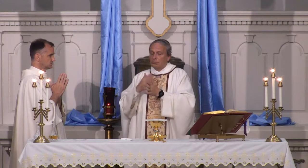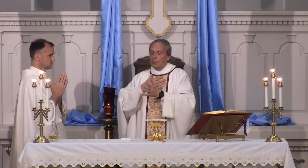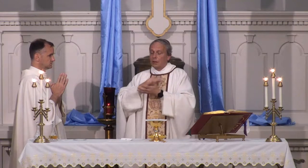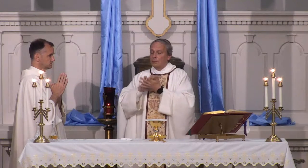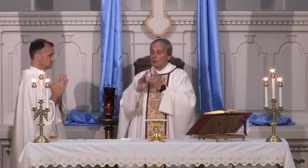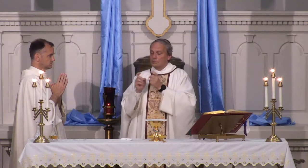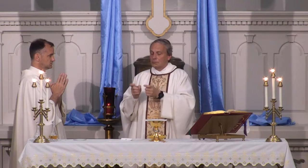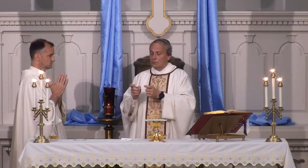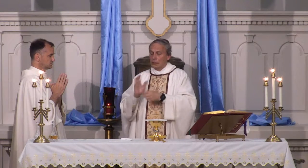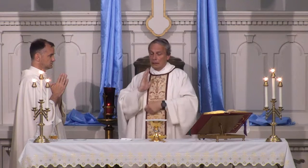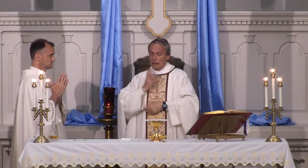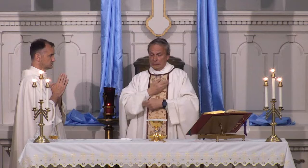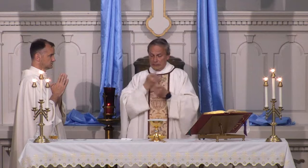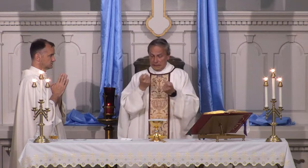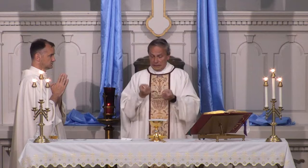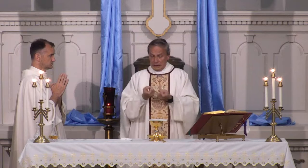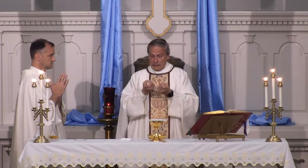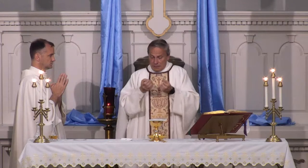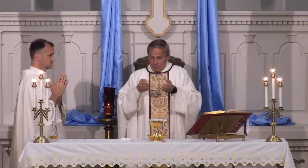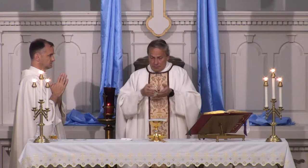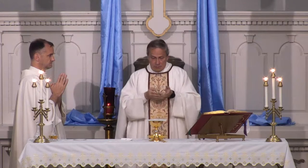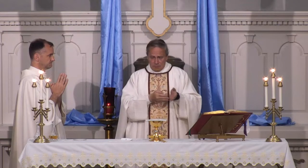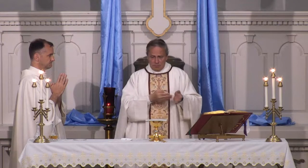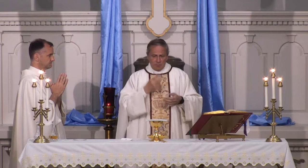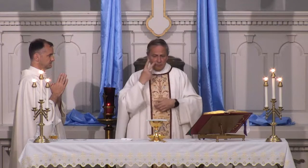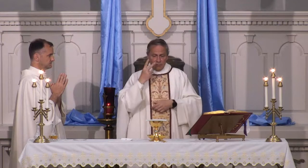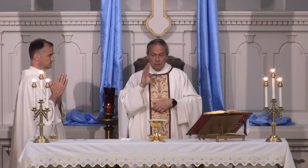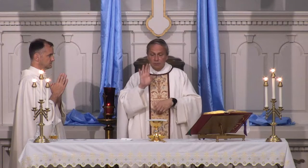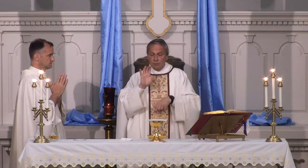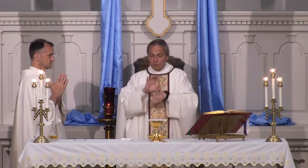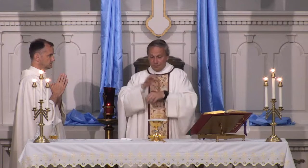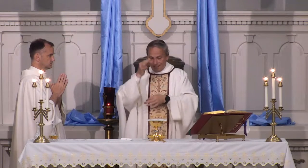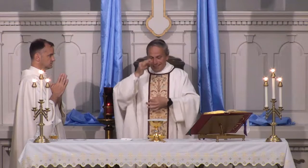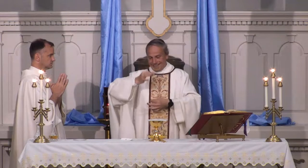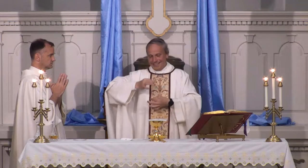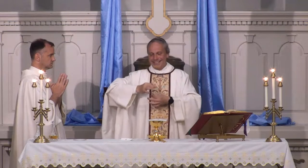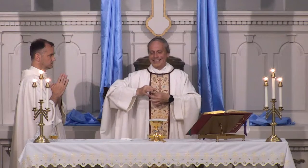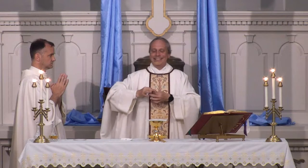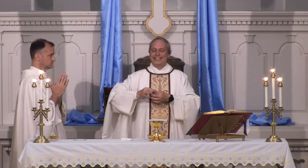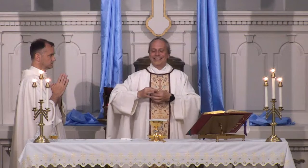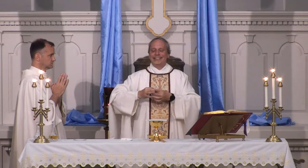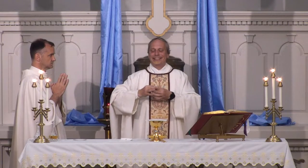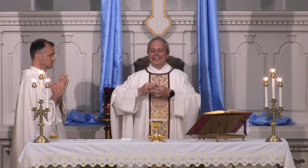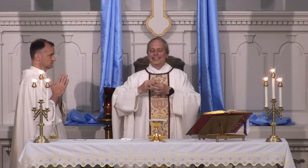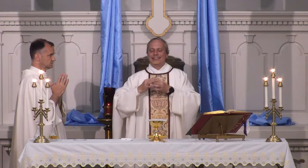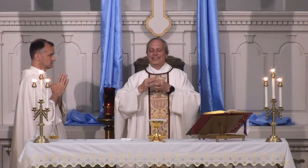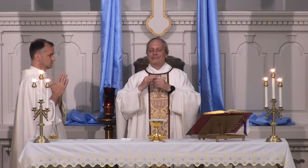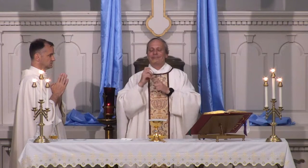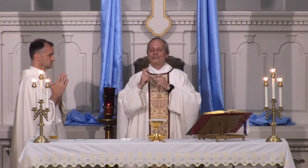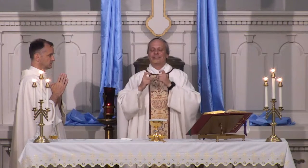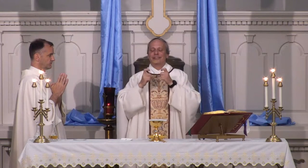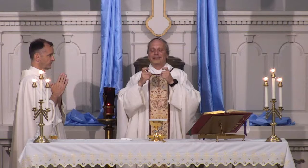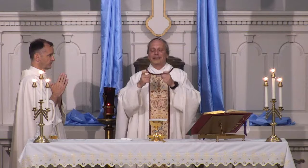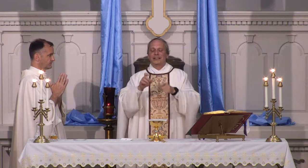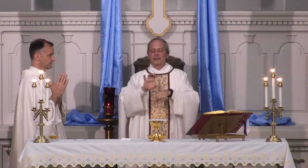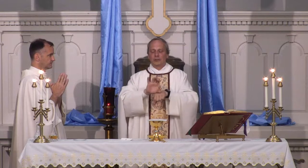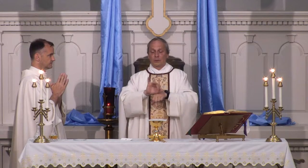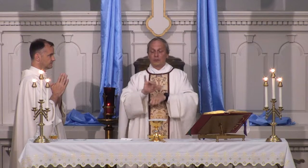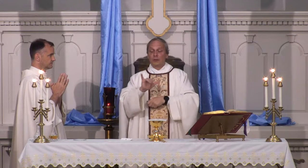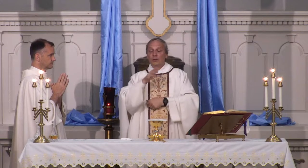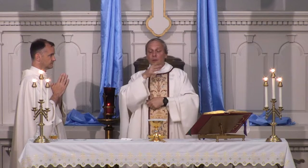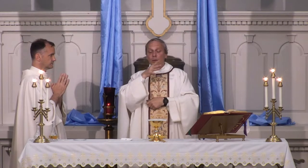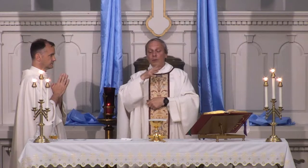"Peace I leave you, my peace I give you. Look not on our sins, but on the faith of your